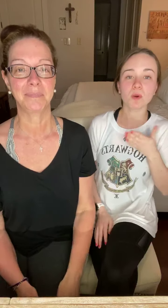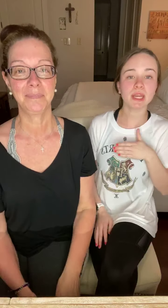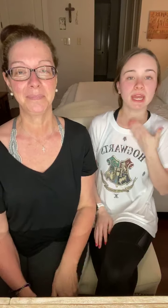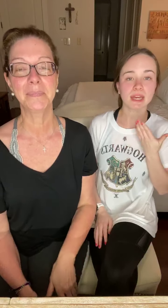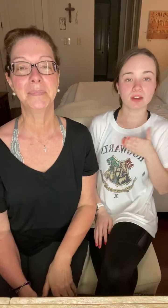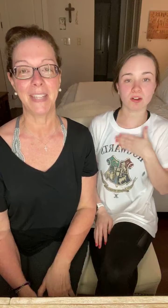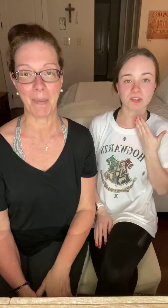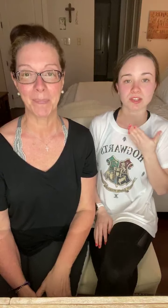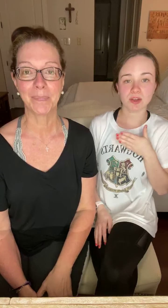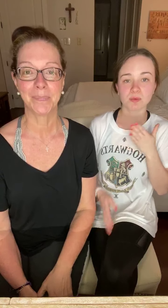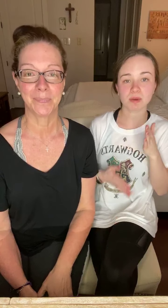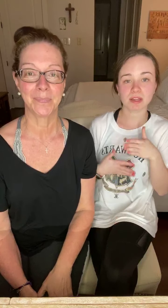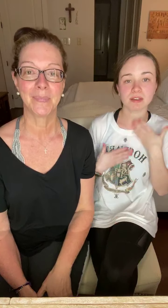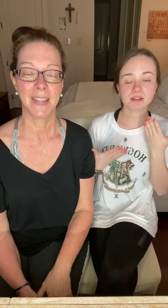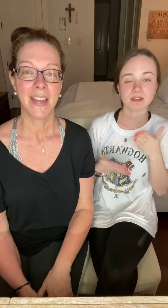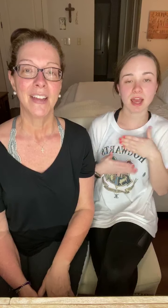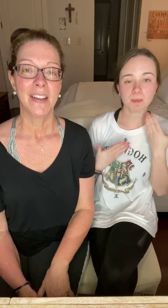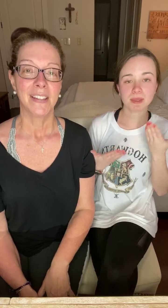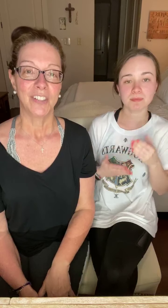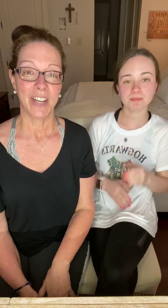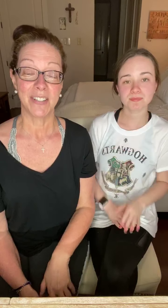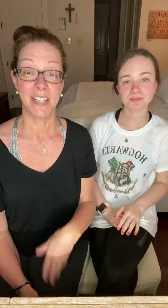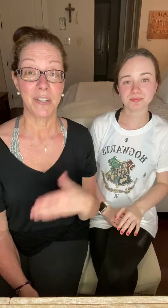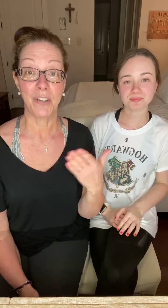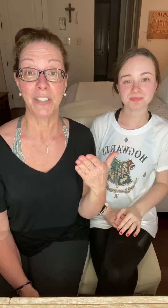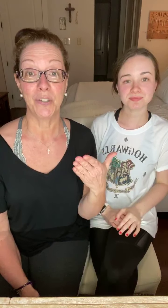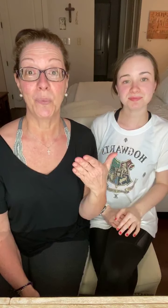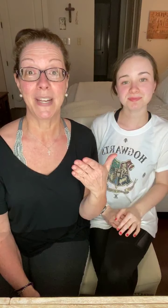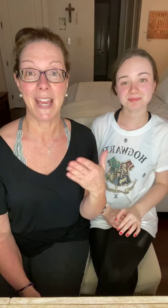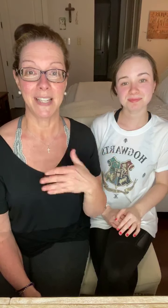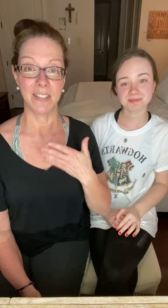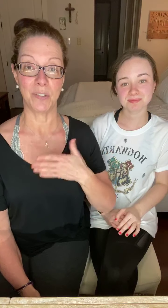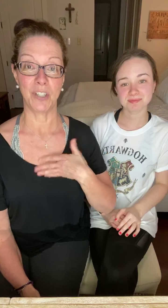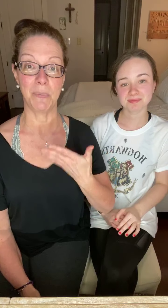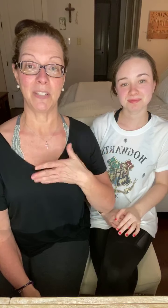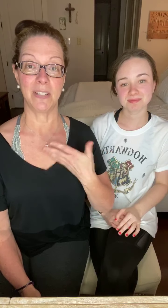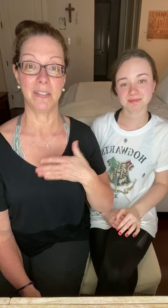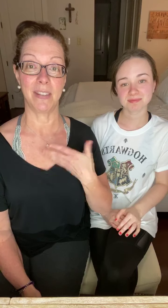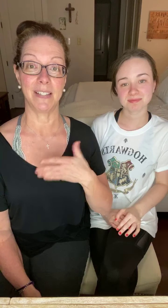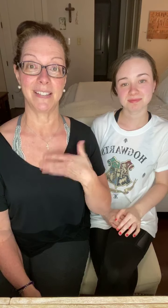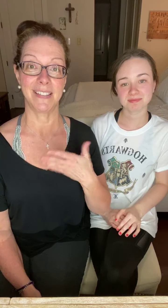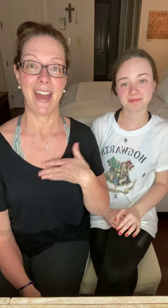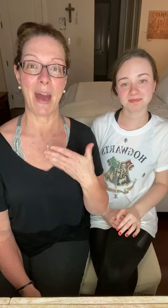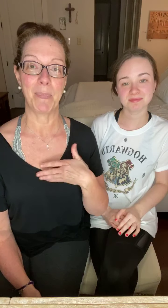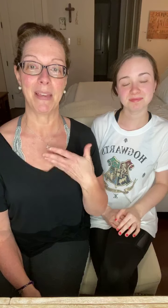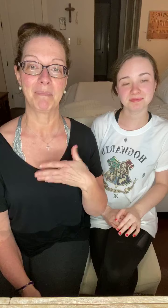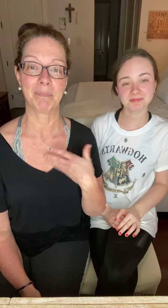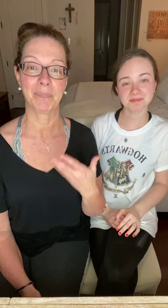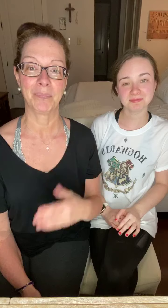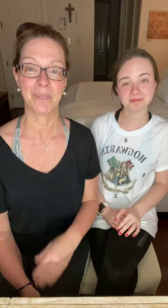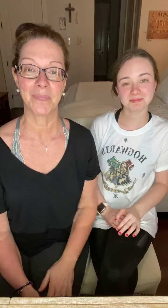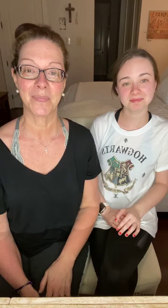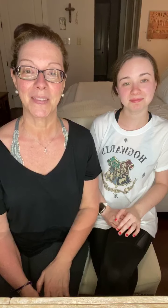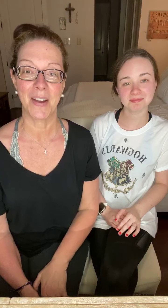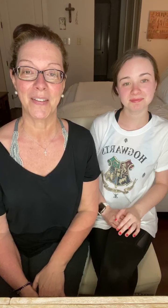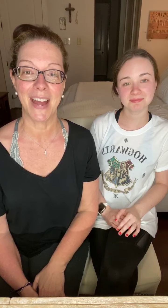one hand also, but. Chelsea could only do one hand. So she would just do this. Happy.-hmm. All right.